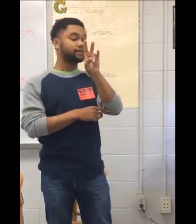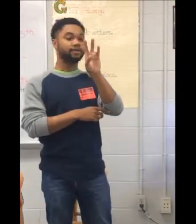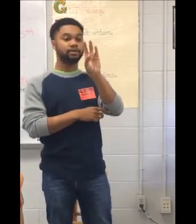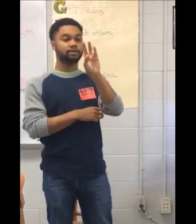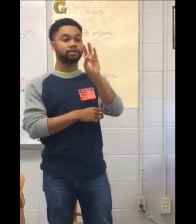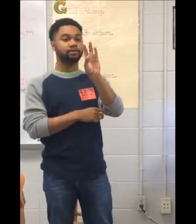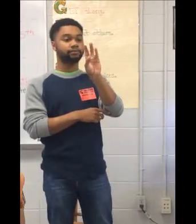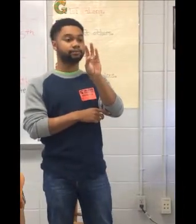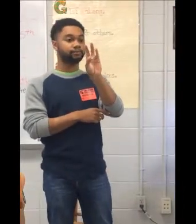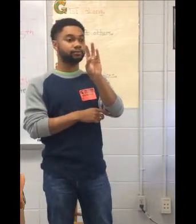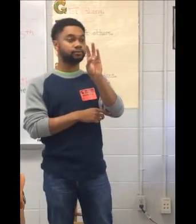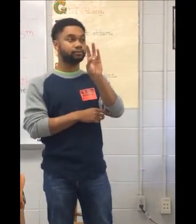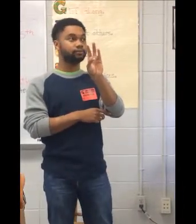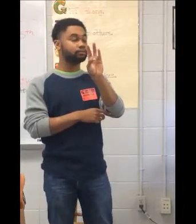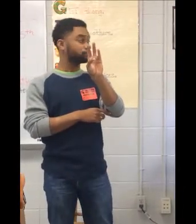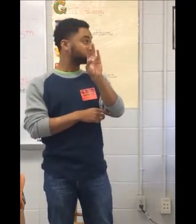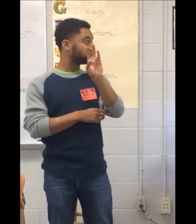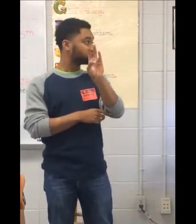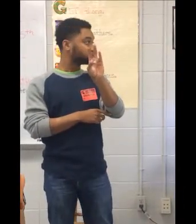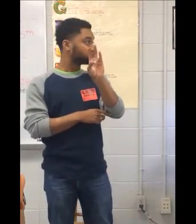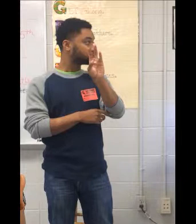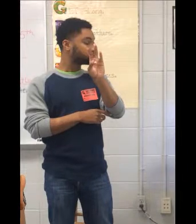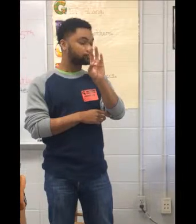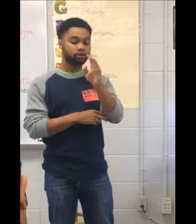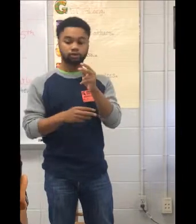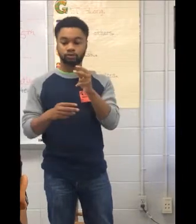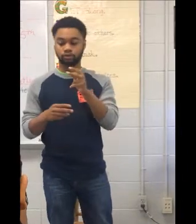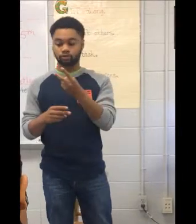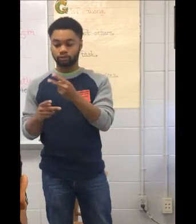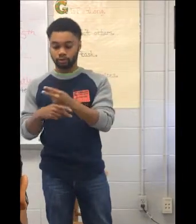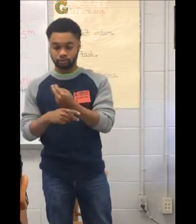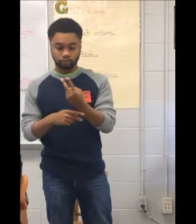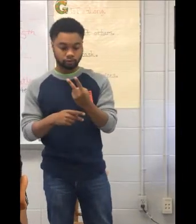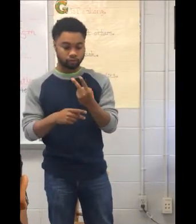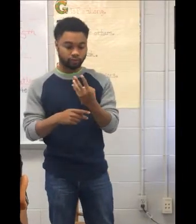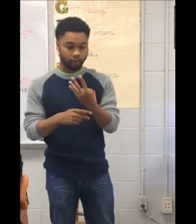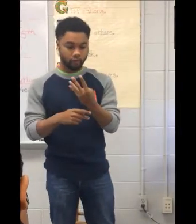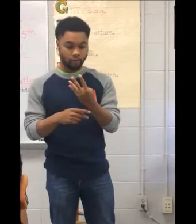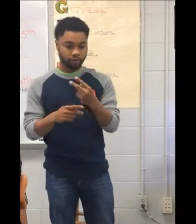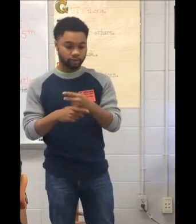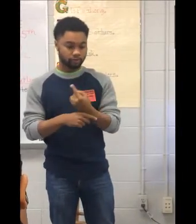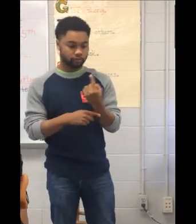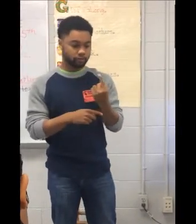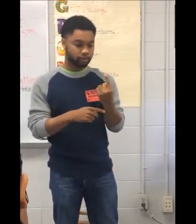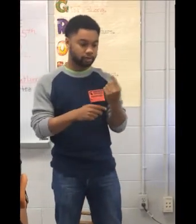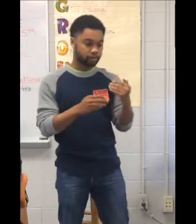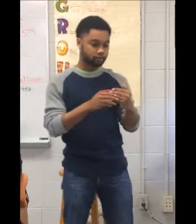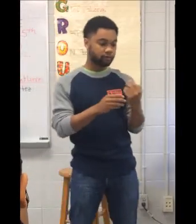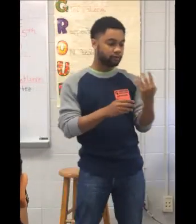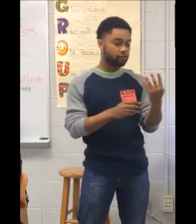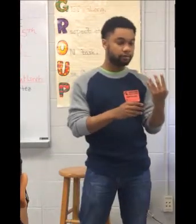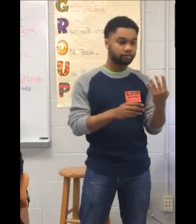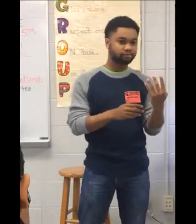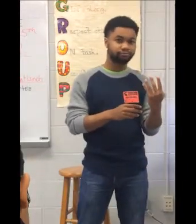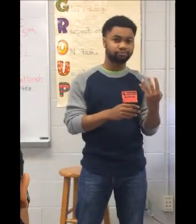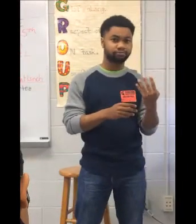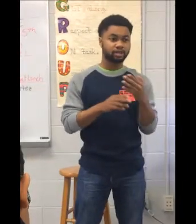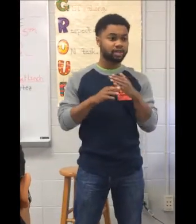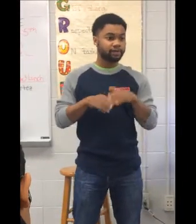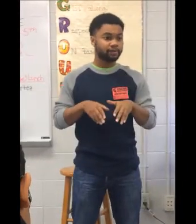117? 2 times 2 is 4, times 1 is 4. Many of you left your answer just like this. What